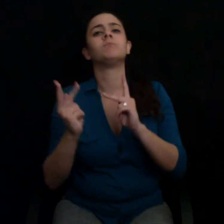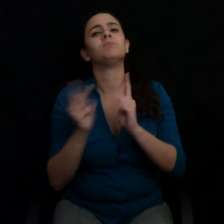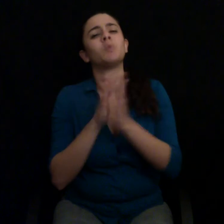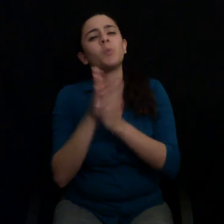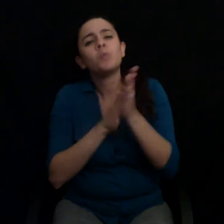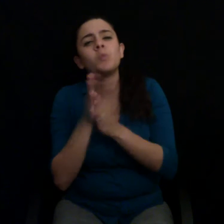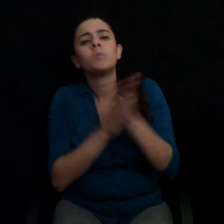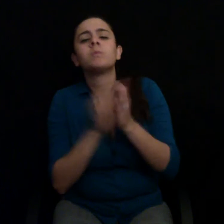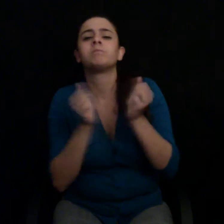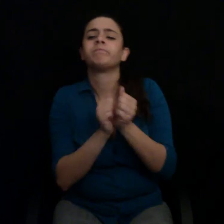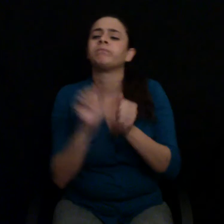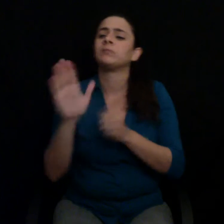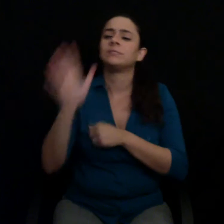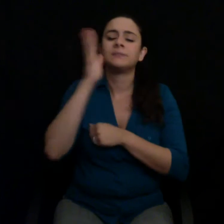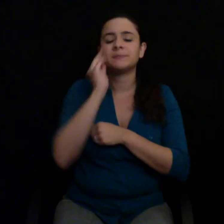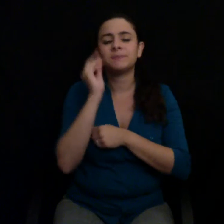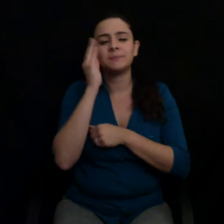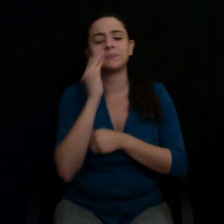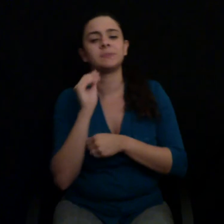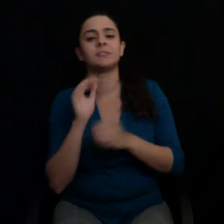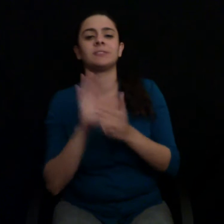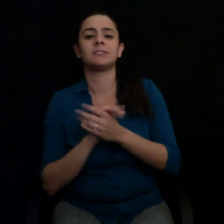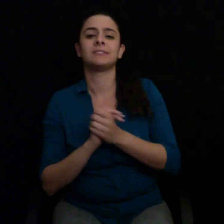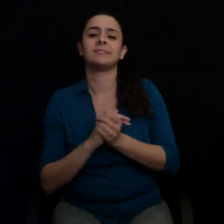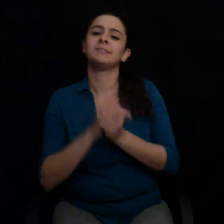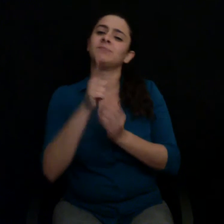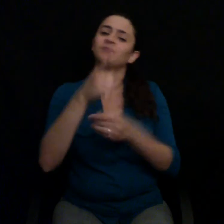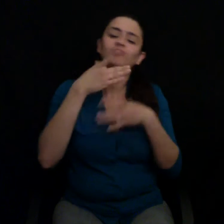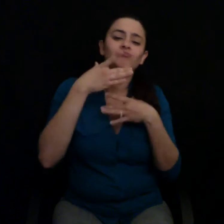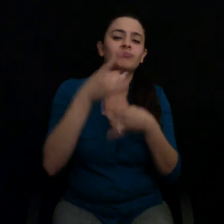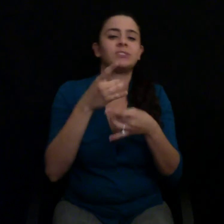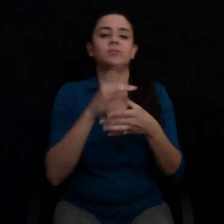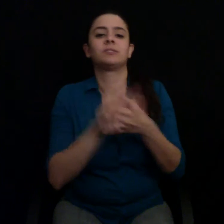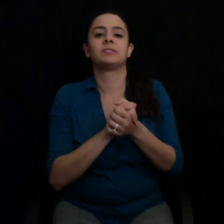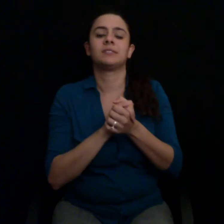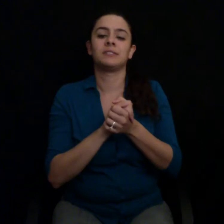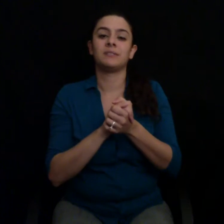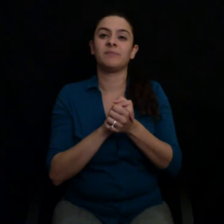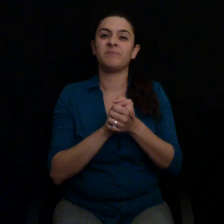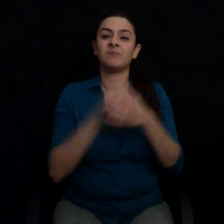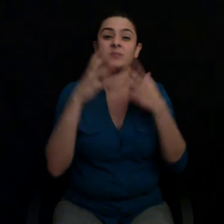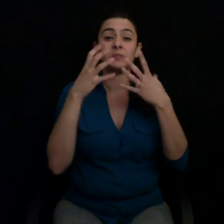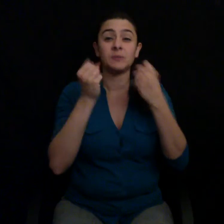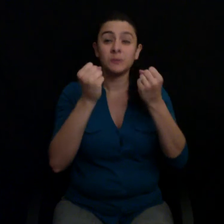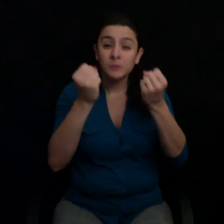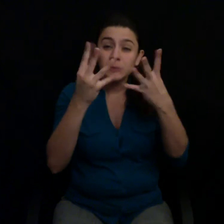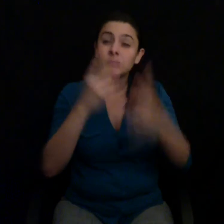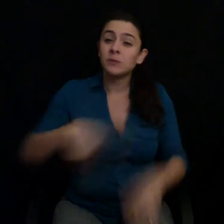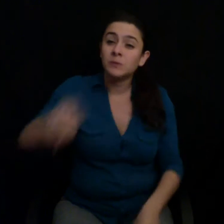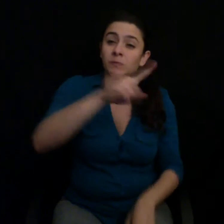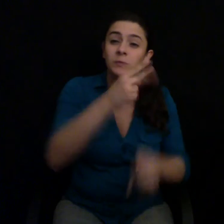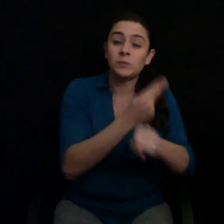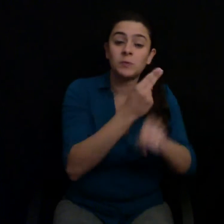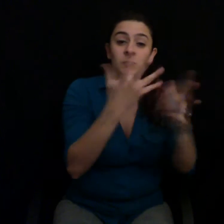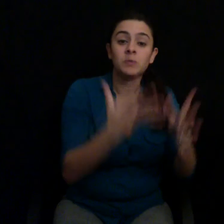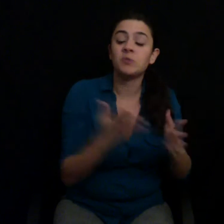of his vagabonding tales. And even a few of you offered him work, a place to stay. Most of all, there was just a